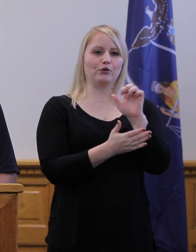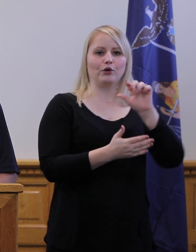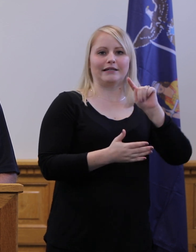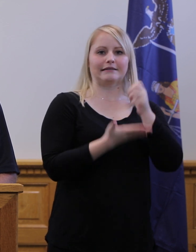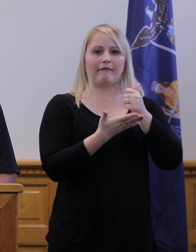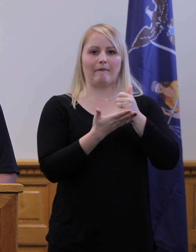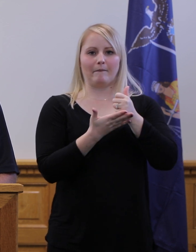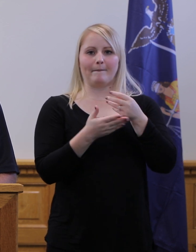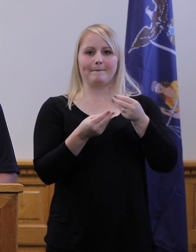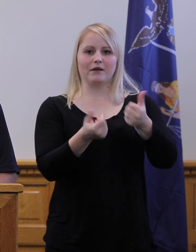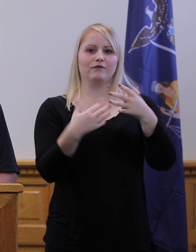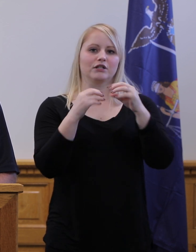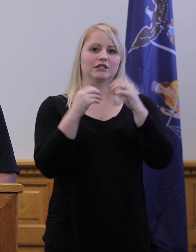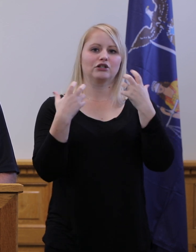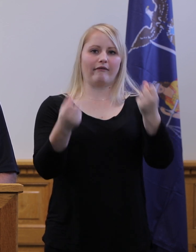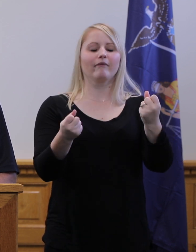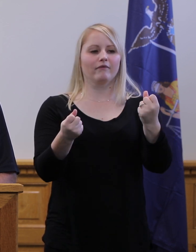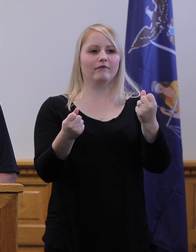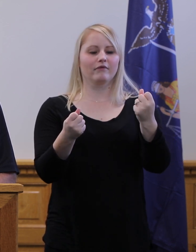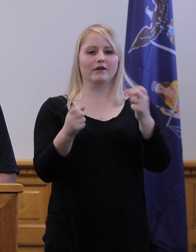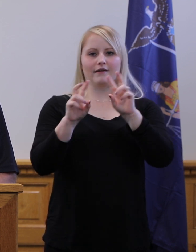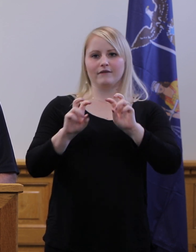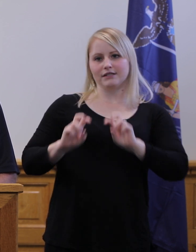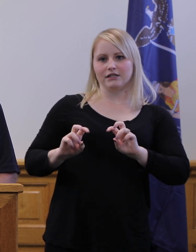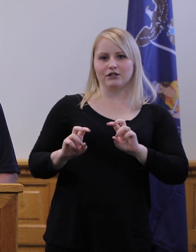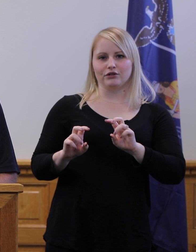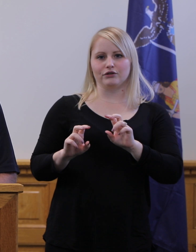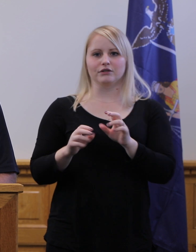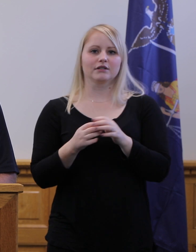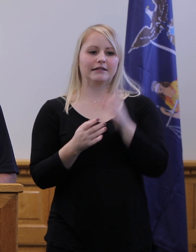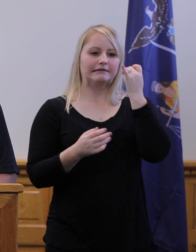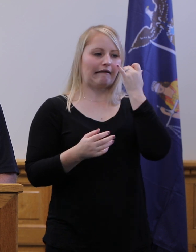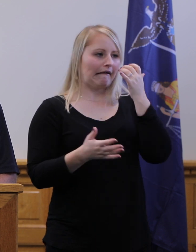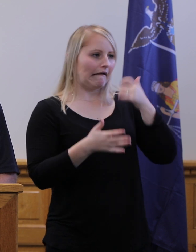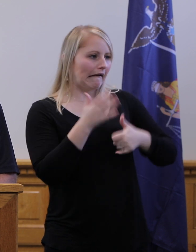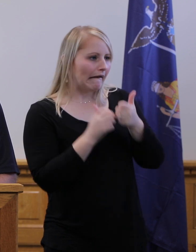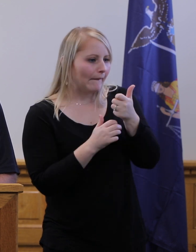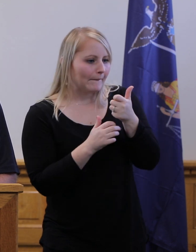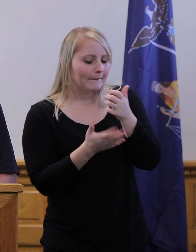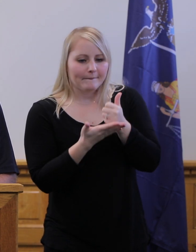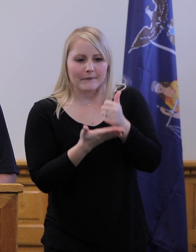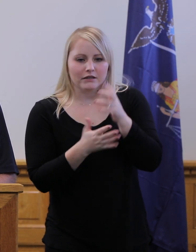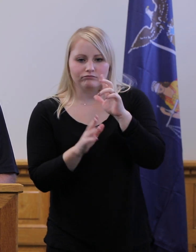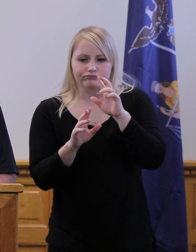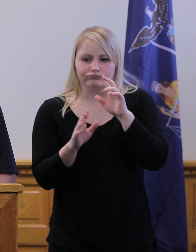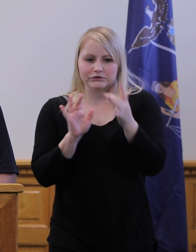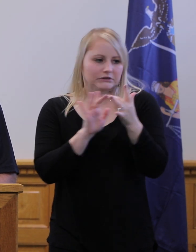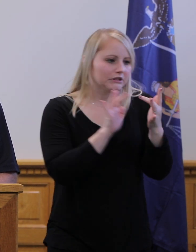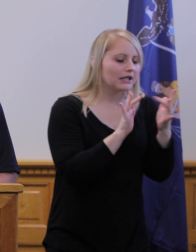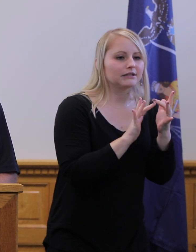COVID-19 contact tracing. They will coordinate with the state health department and help existing staff monitor cases and